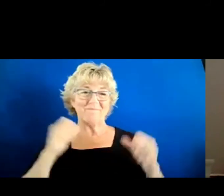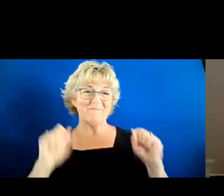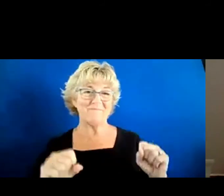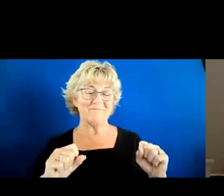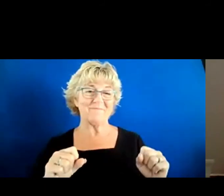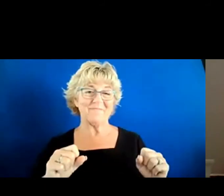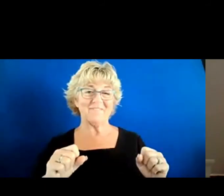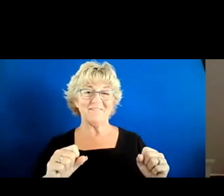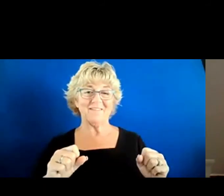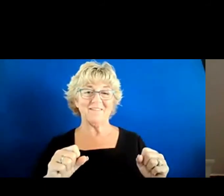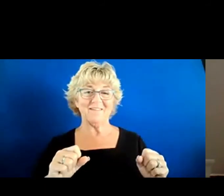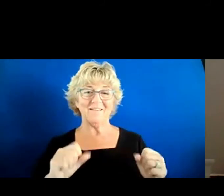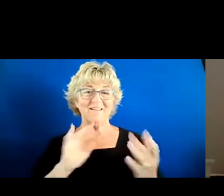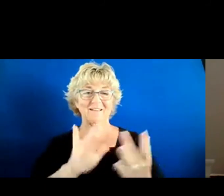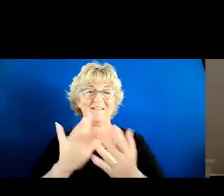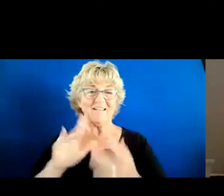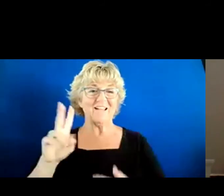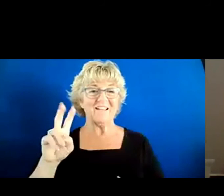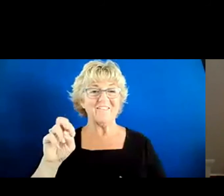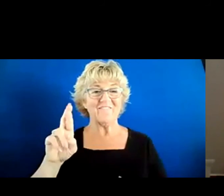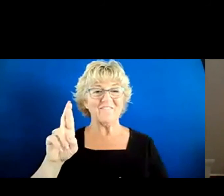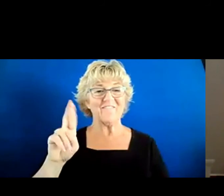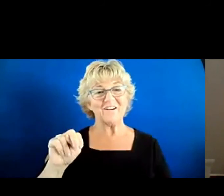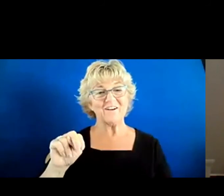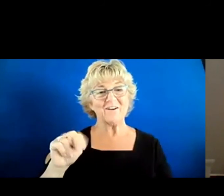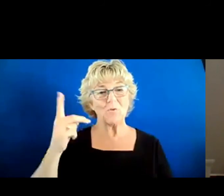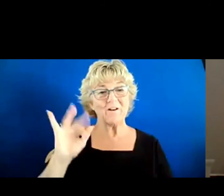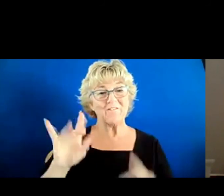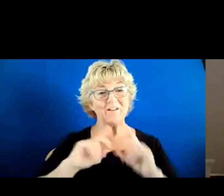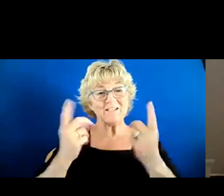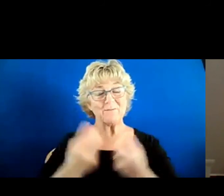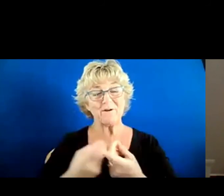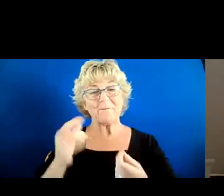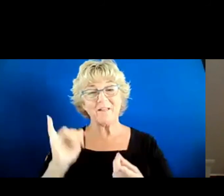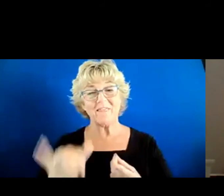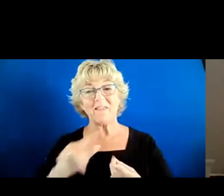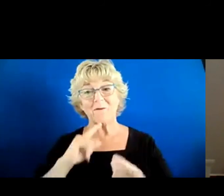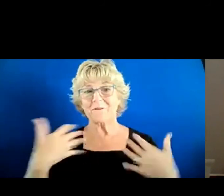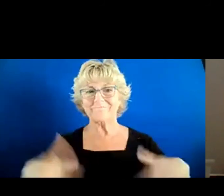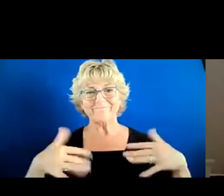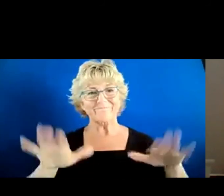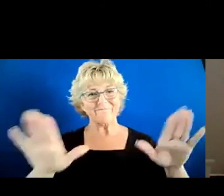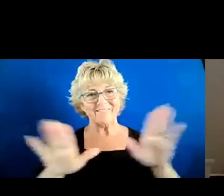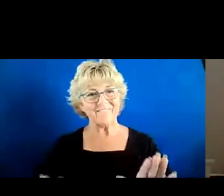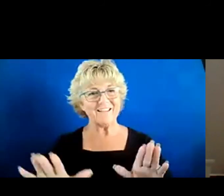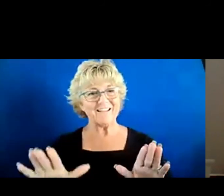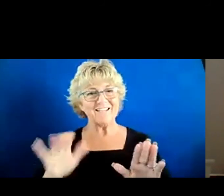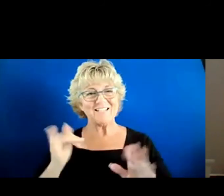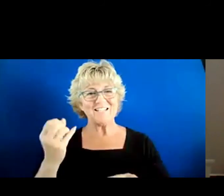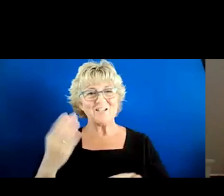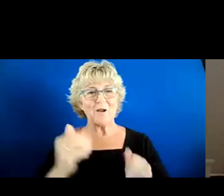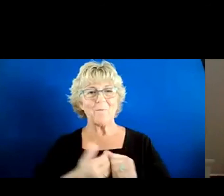to Vern, who is one of those departments that has really done a fantastic job in terms of